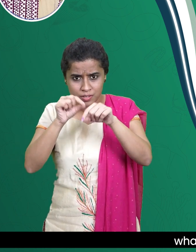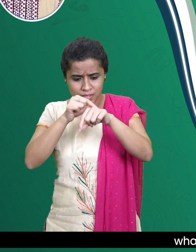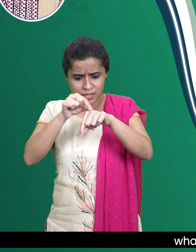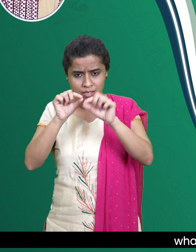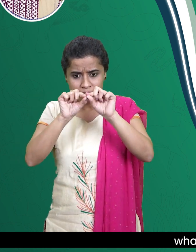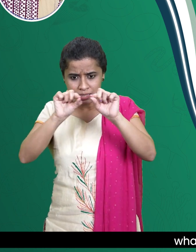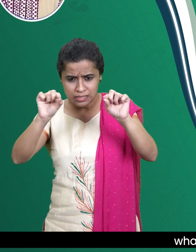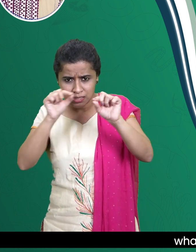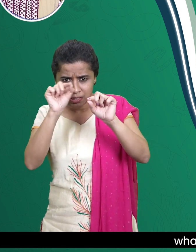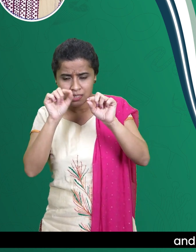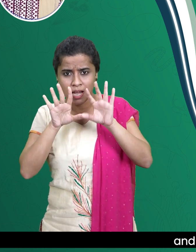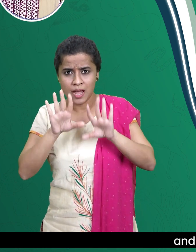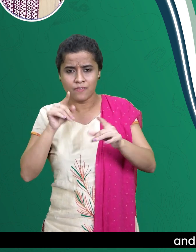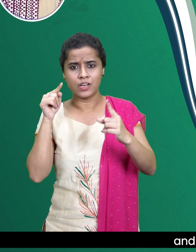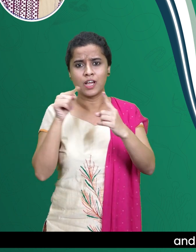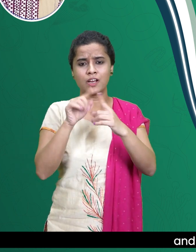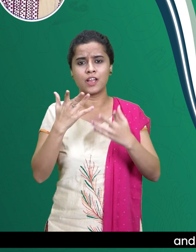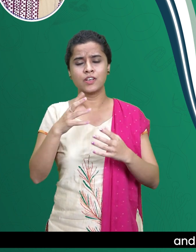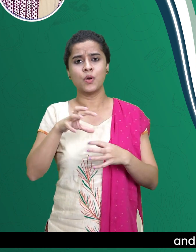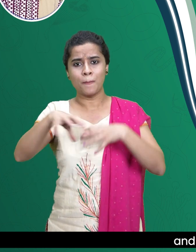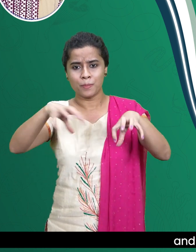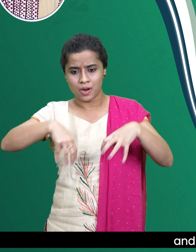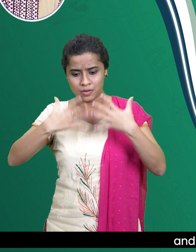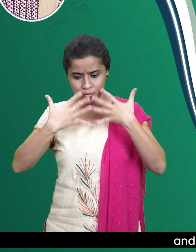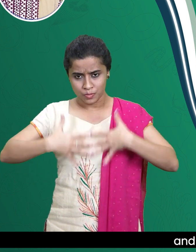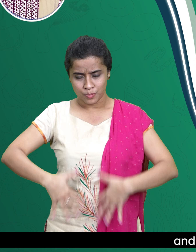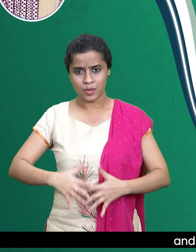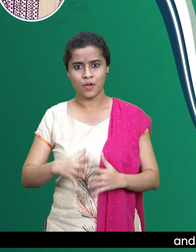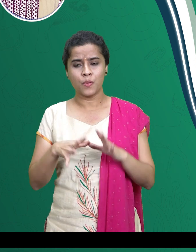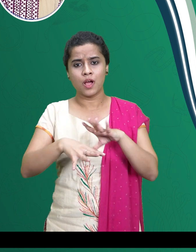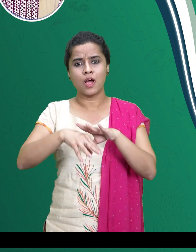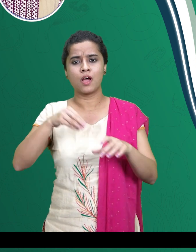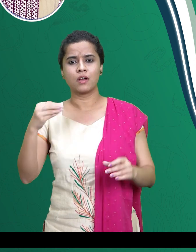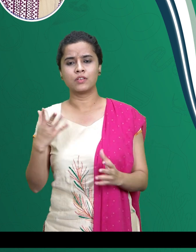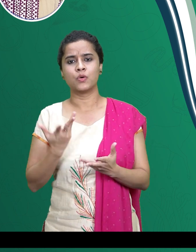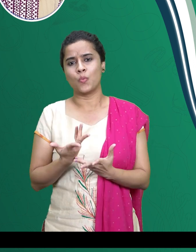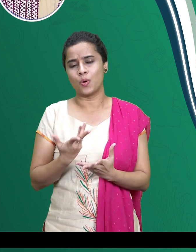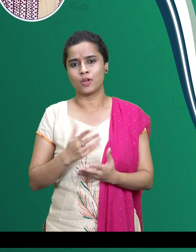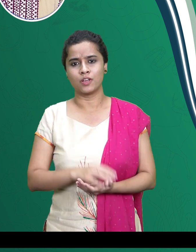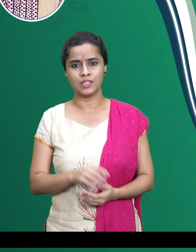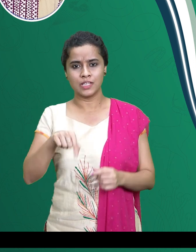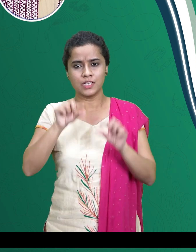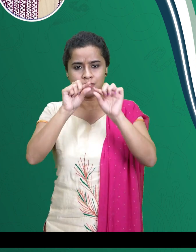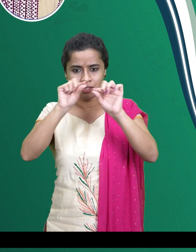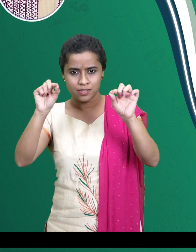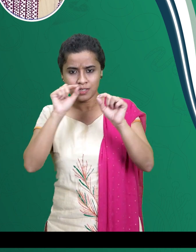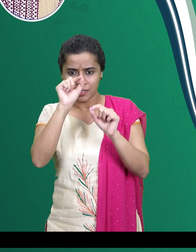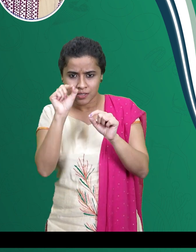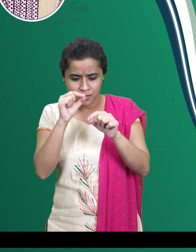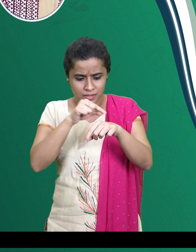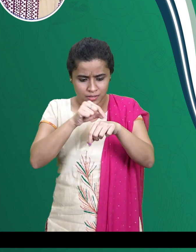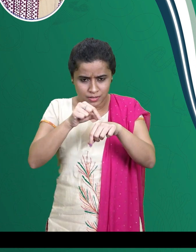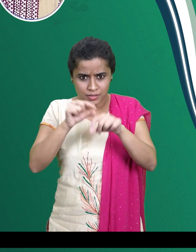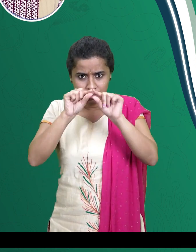and the functions that carried out by this tissue or organ.